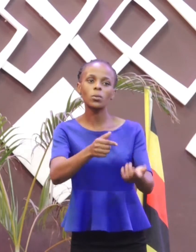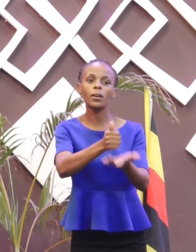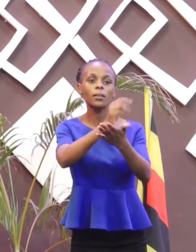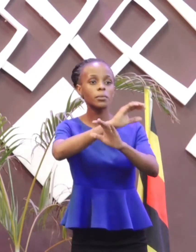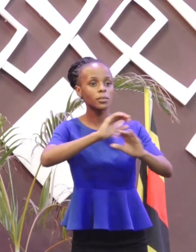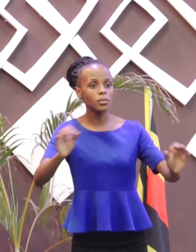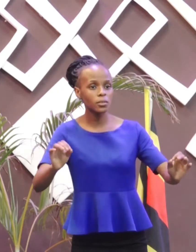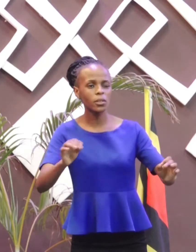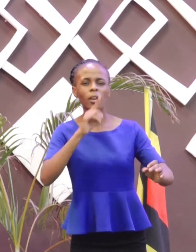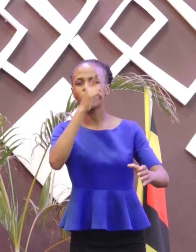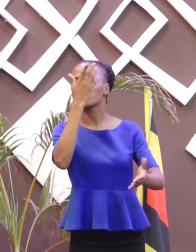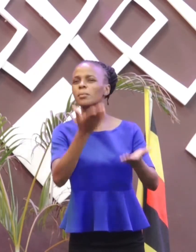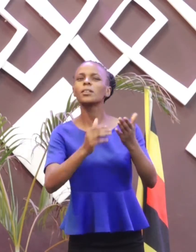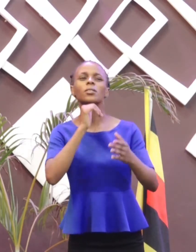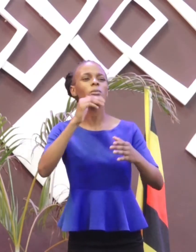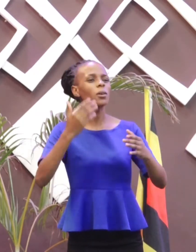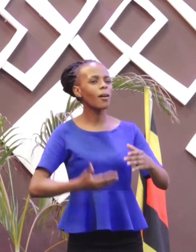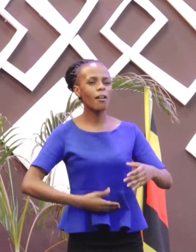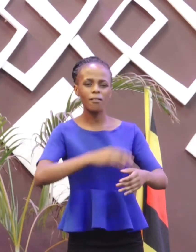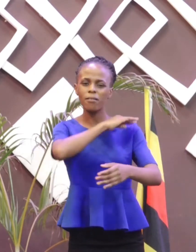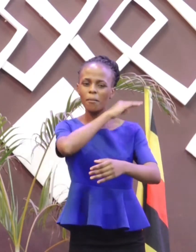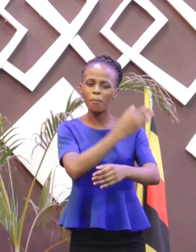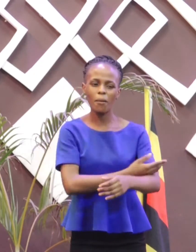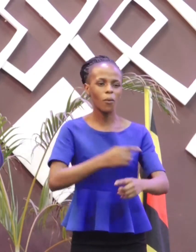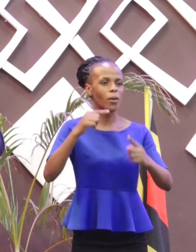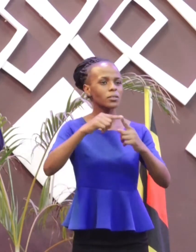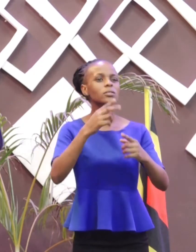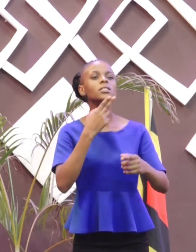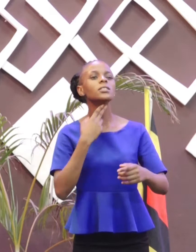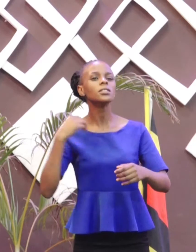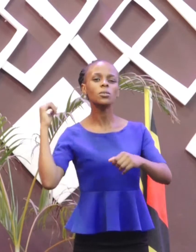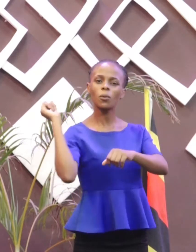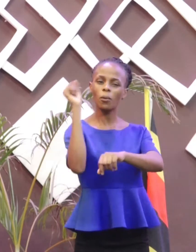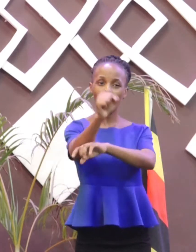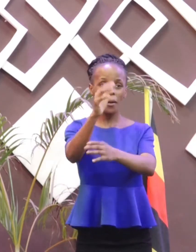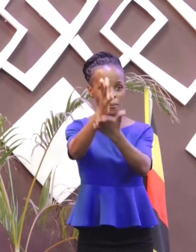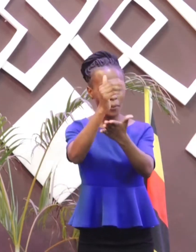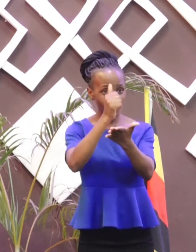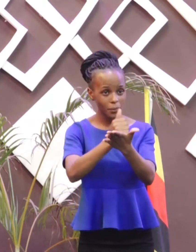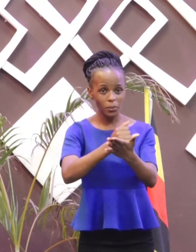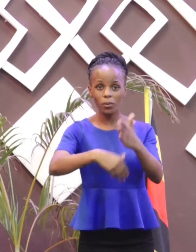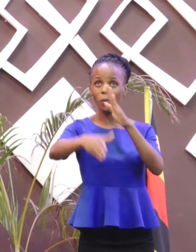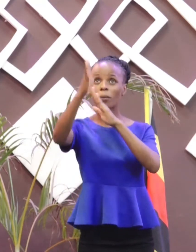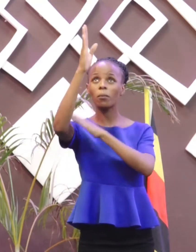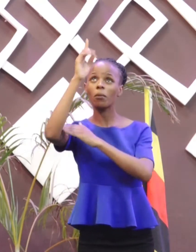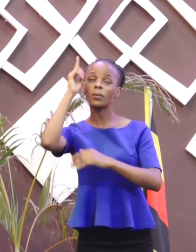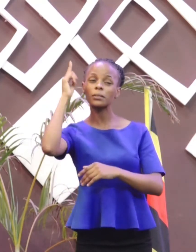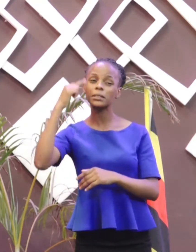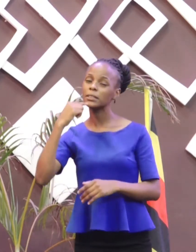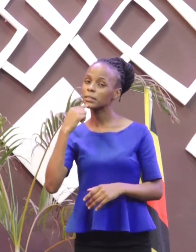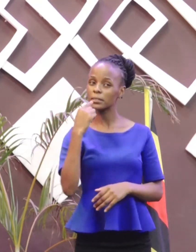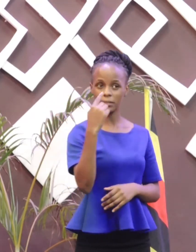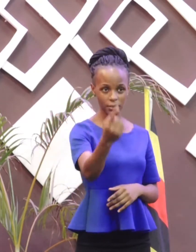byetaaga. You may not have what it takes. Oyinza obutaba nakyo kitwala. But just because God said, naye